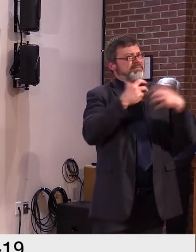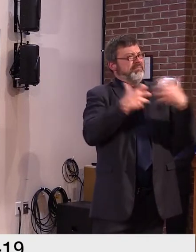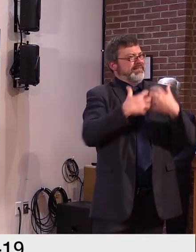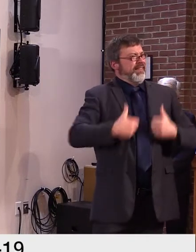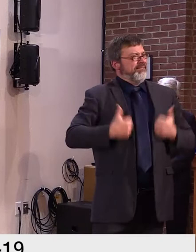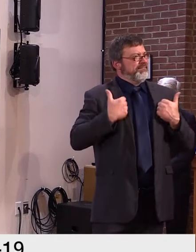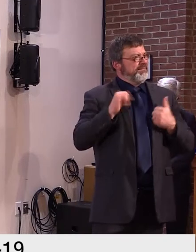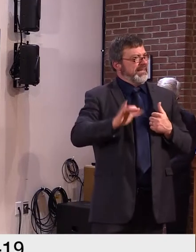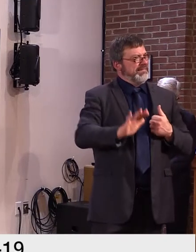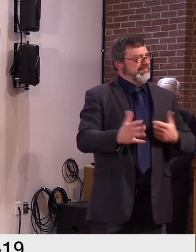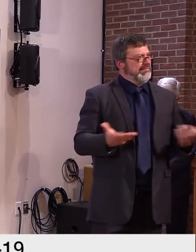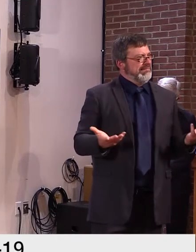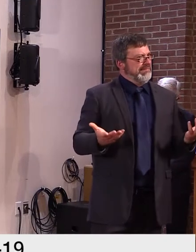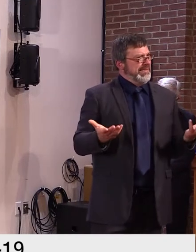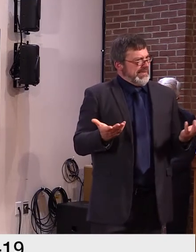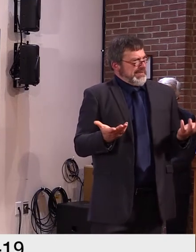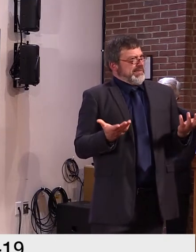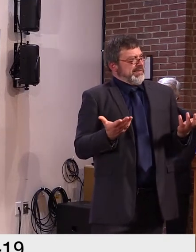amount is